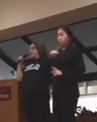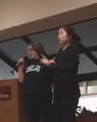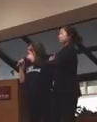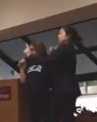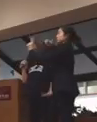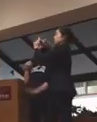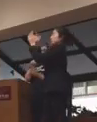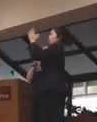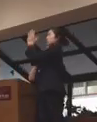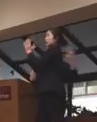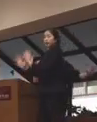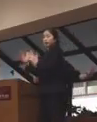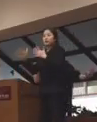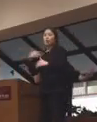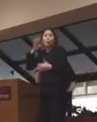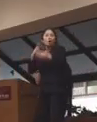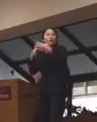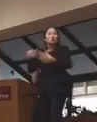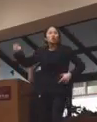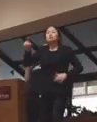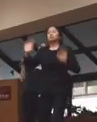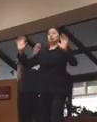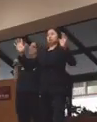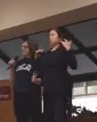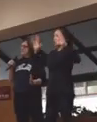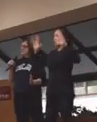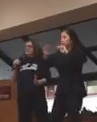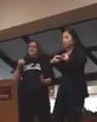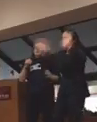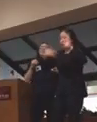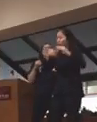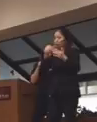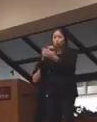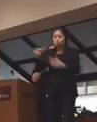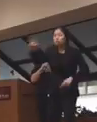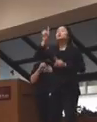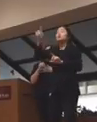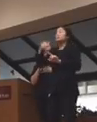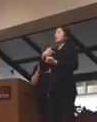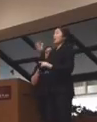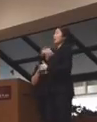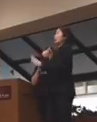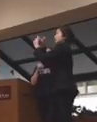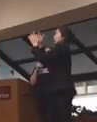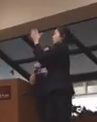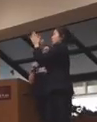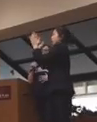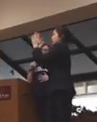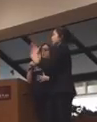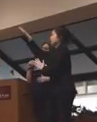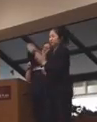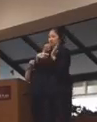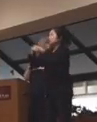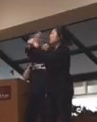sue anybody or anyone. Let me make that very clear. But because I wanted to know the honest truth about the